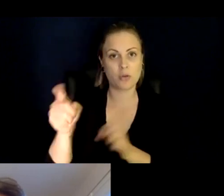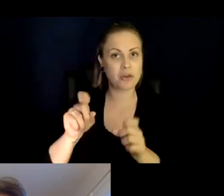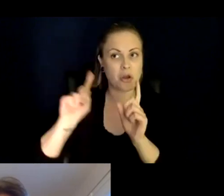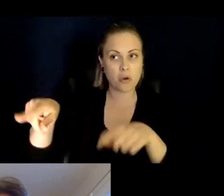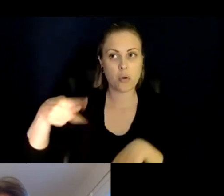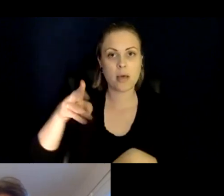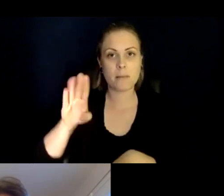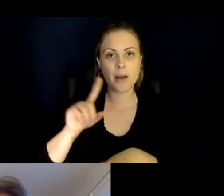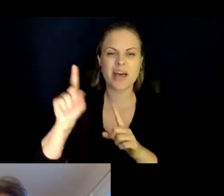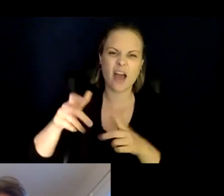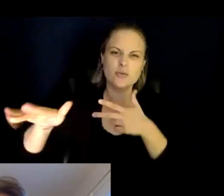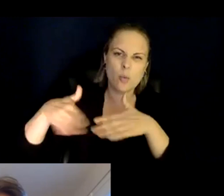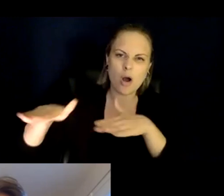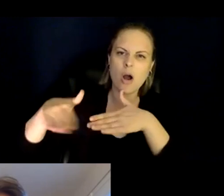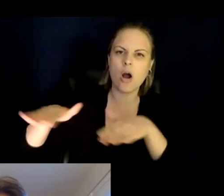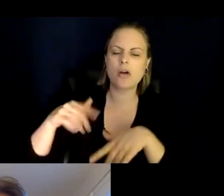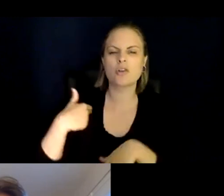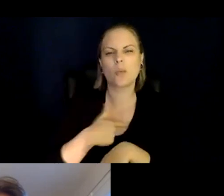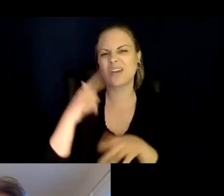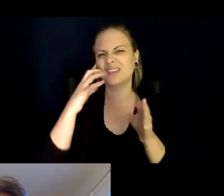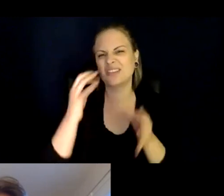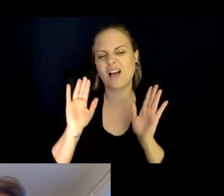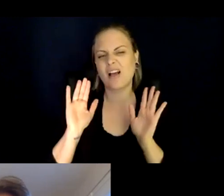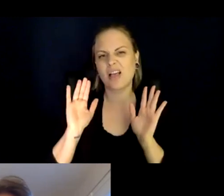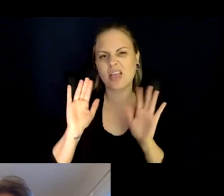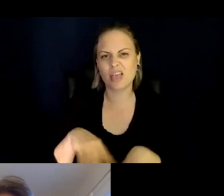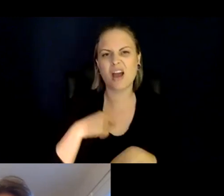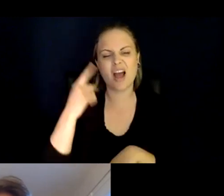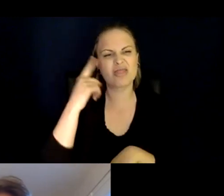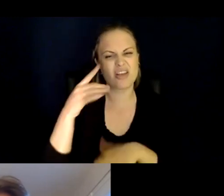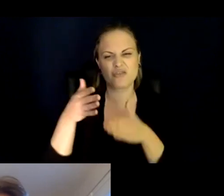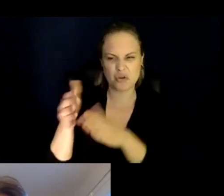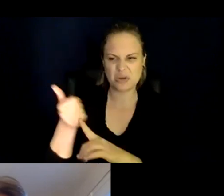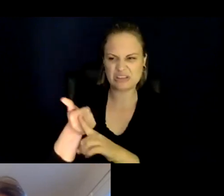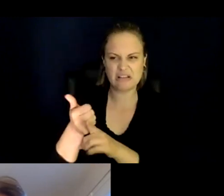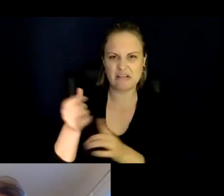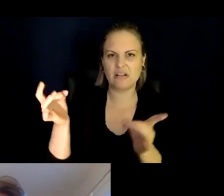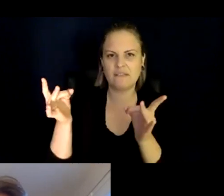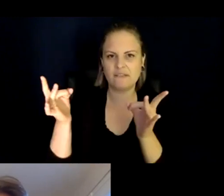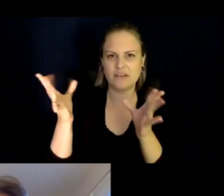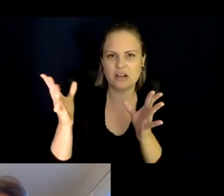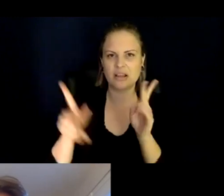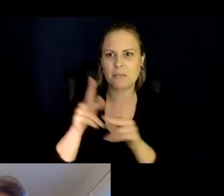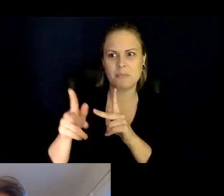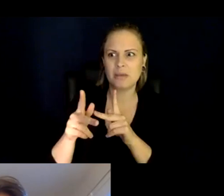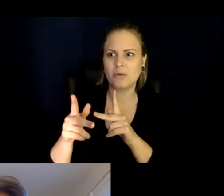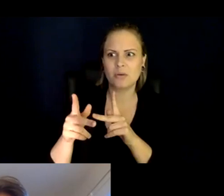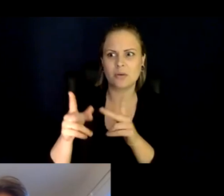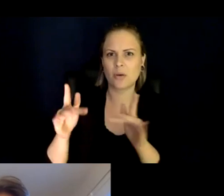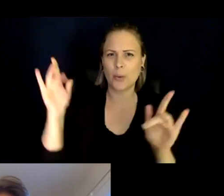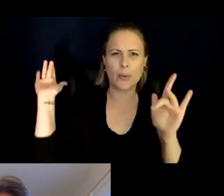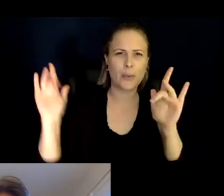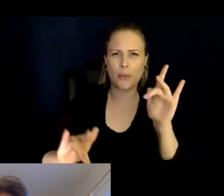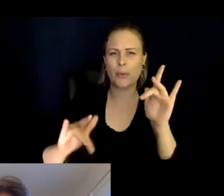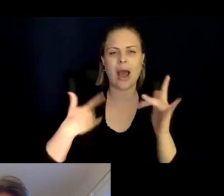but they had to walk, and we decided we're not doing that. The road was, I thought, pretty treacherous, and people fly along there, and I didn't want anybody getting